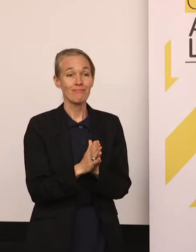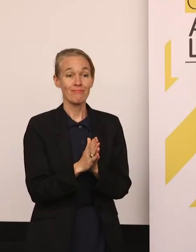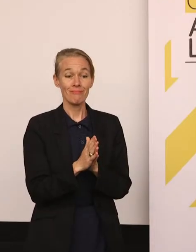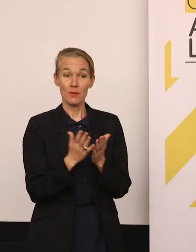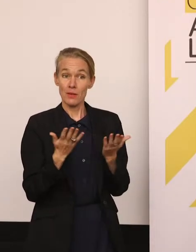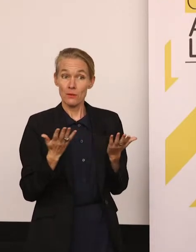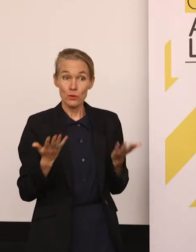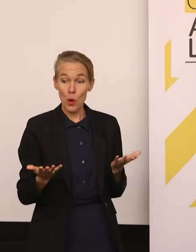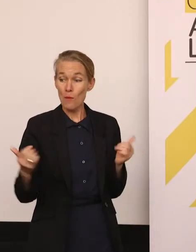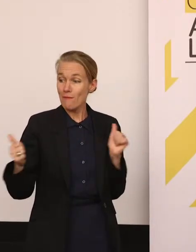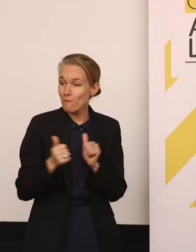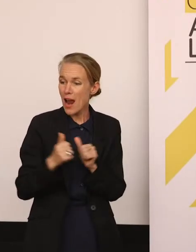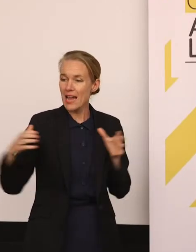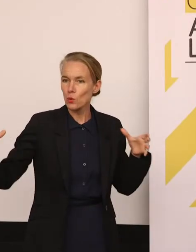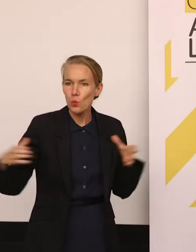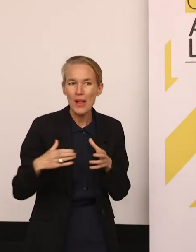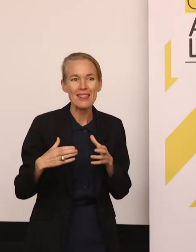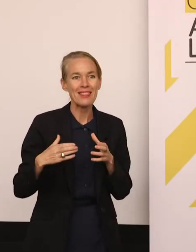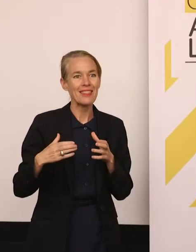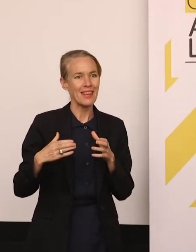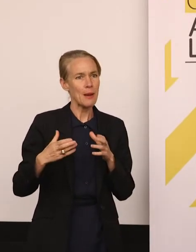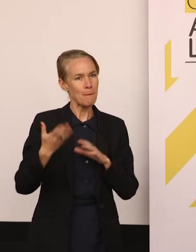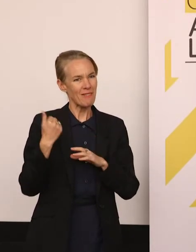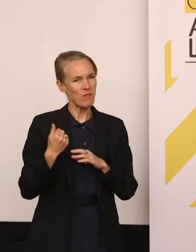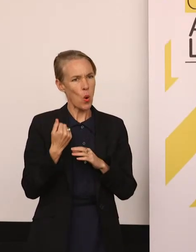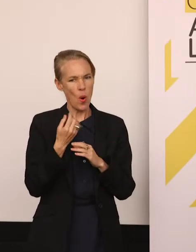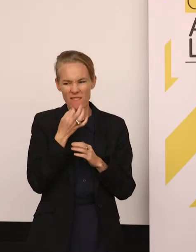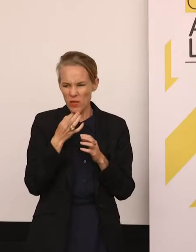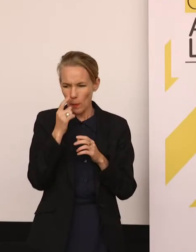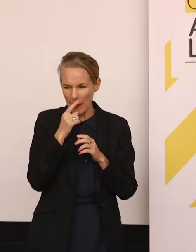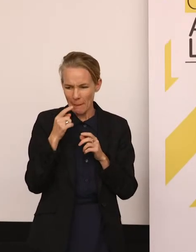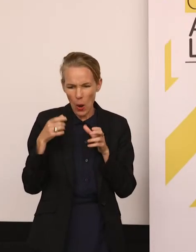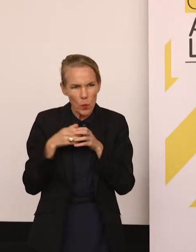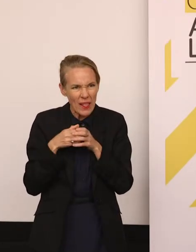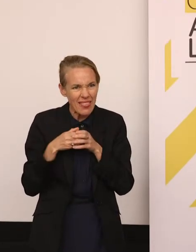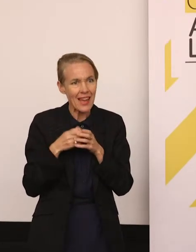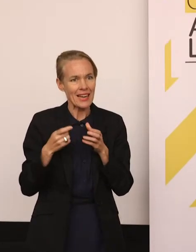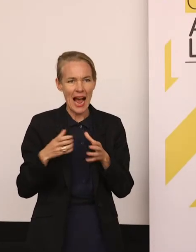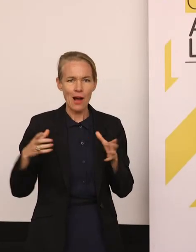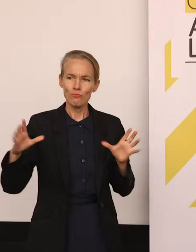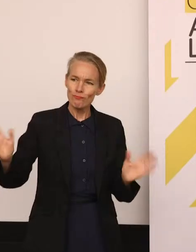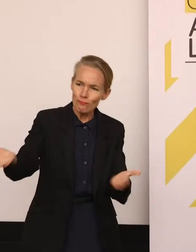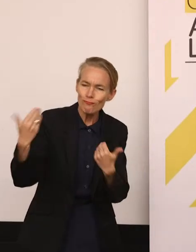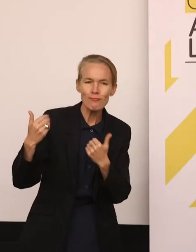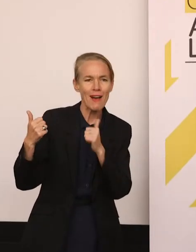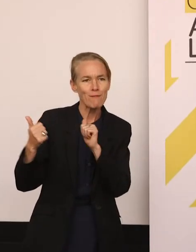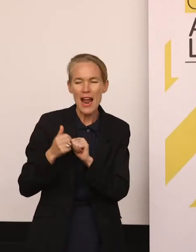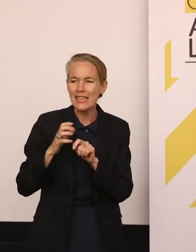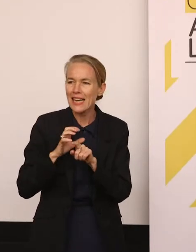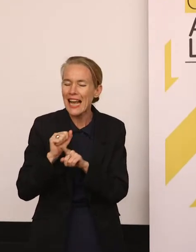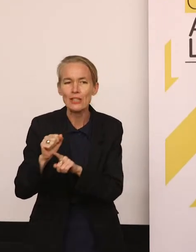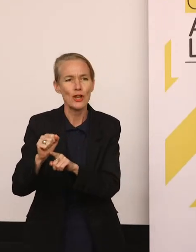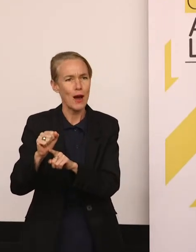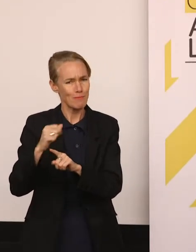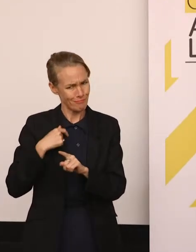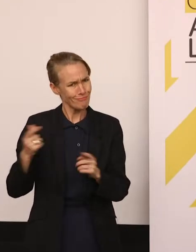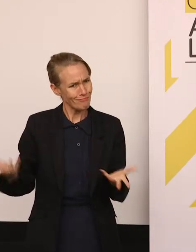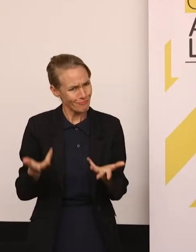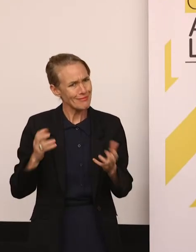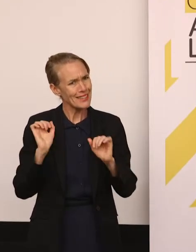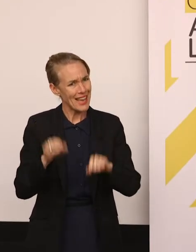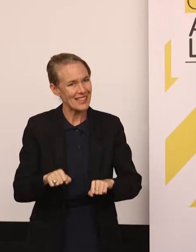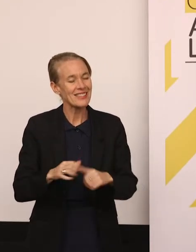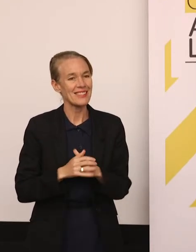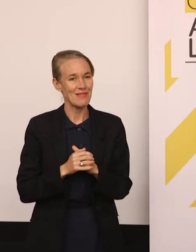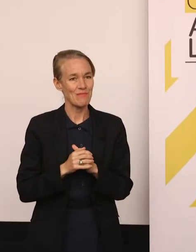do that with friends, with wider groups of friends and in the community, I think is wonderful, and people should take that opportunity. Notwithstanding, you know, as I've